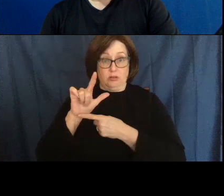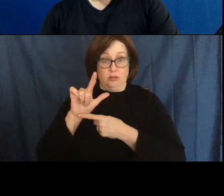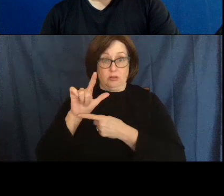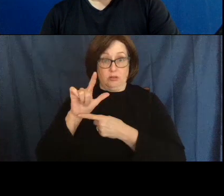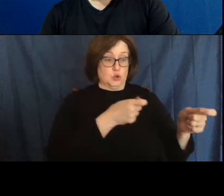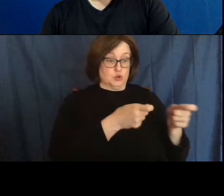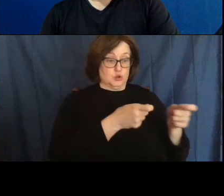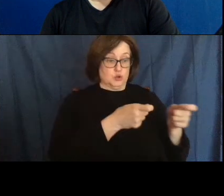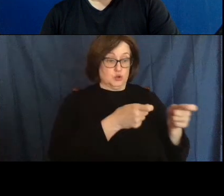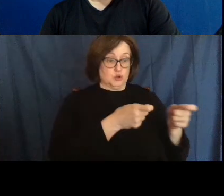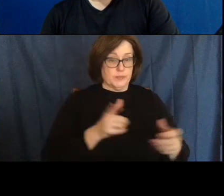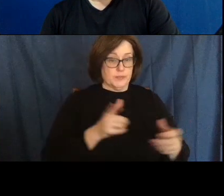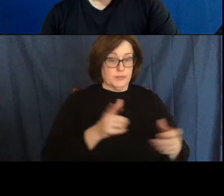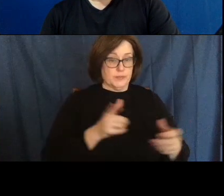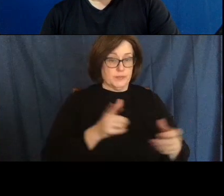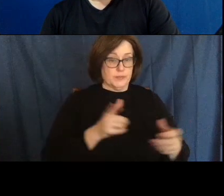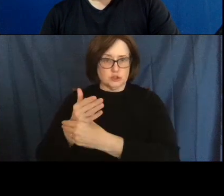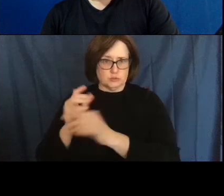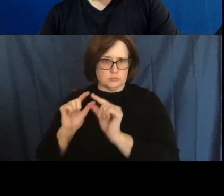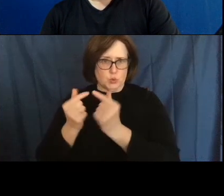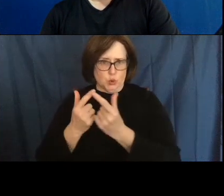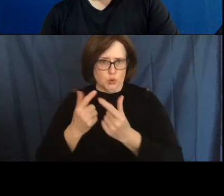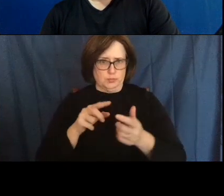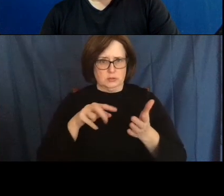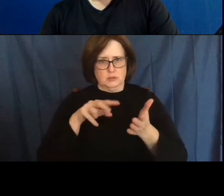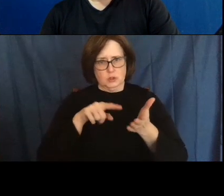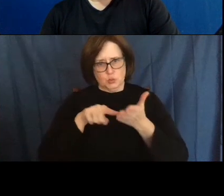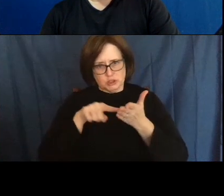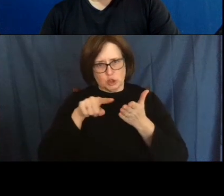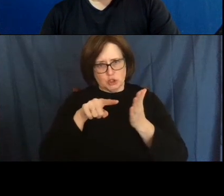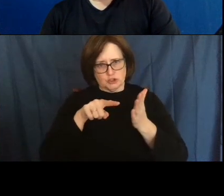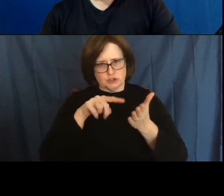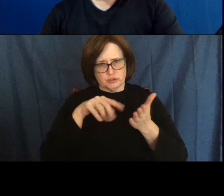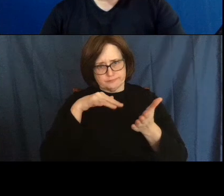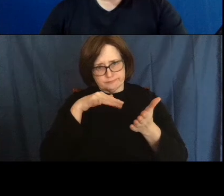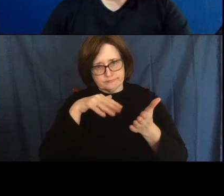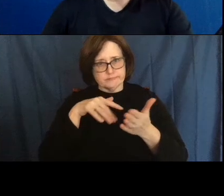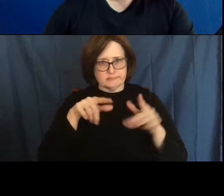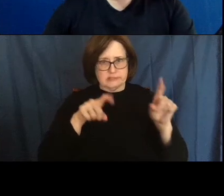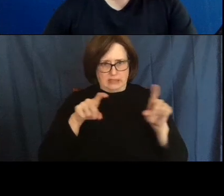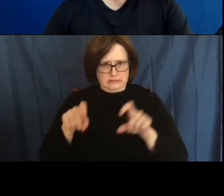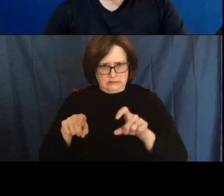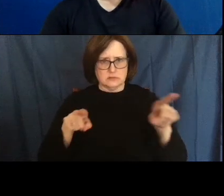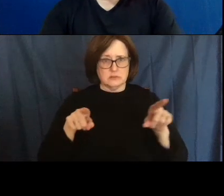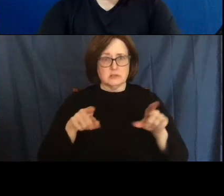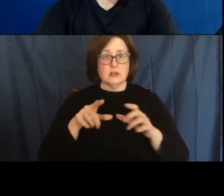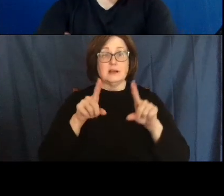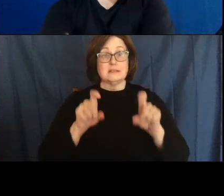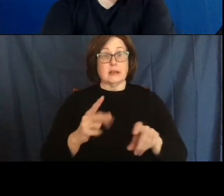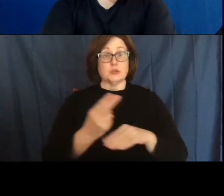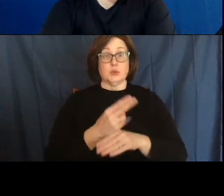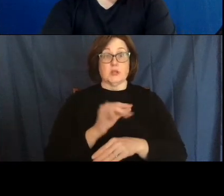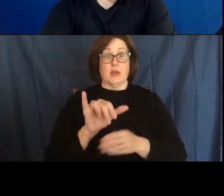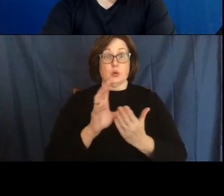intervention group using GraphoGame. You test it based on your whatever curriculum you're using, so you get the